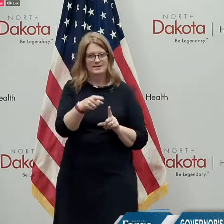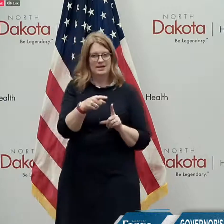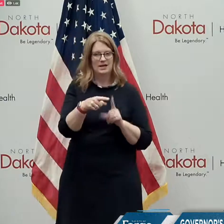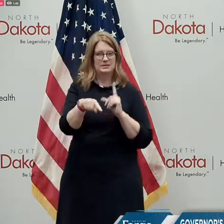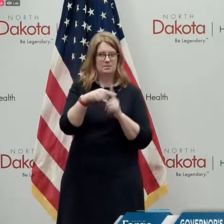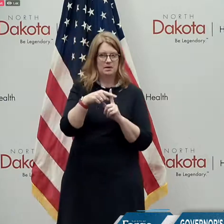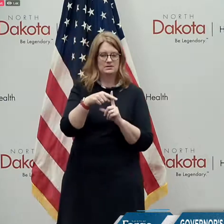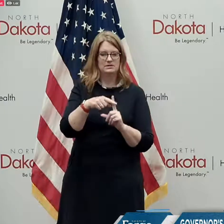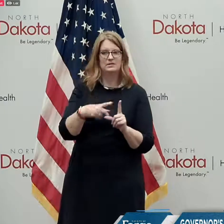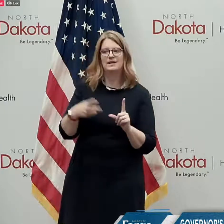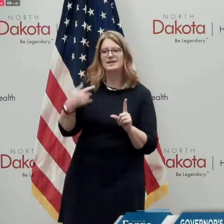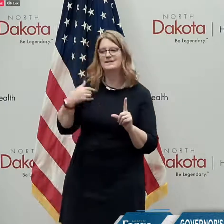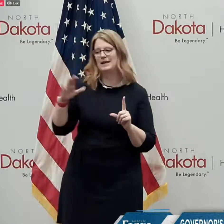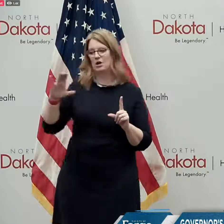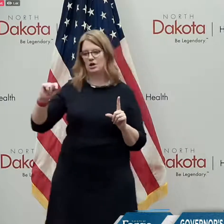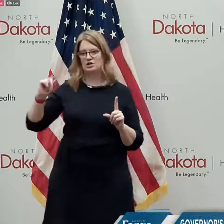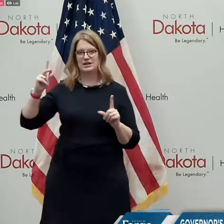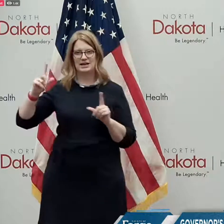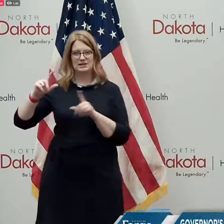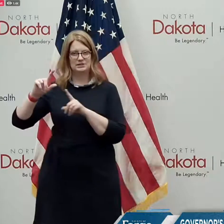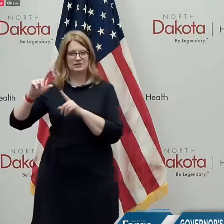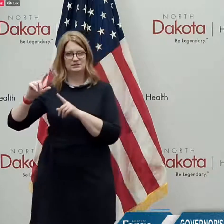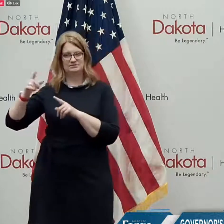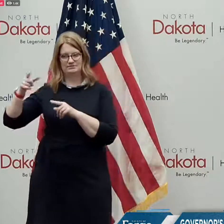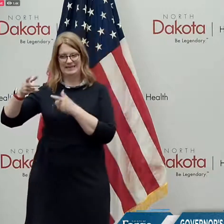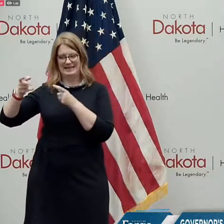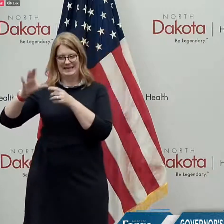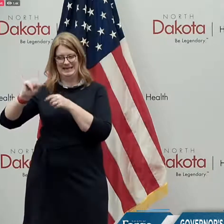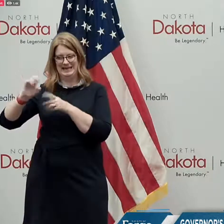up then by a contact tracer case manager.